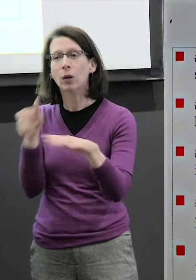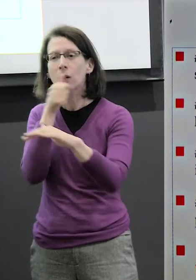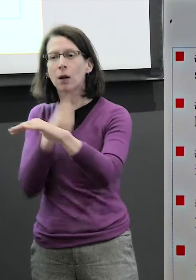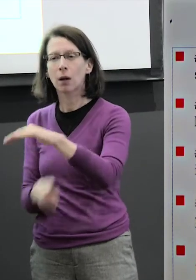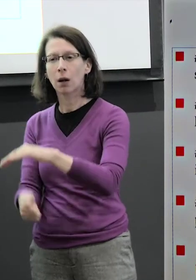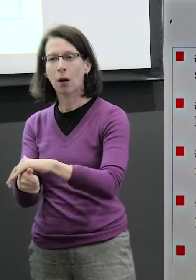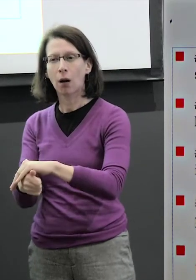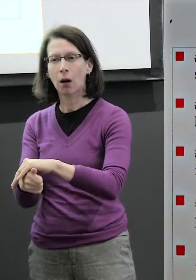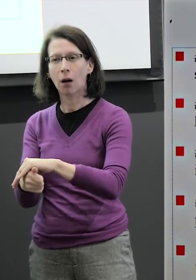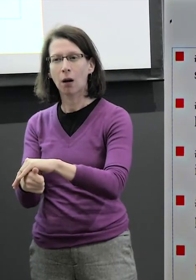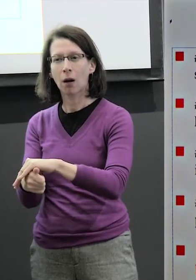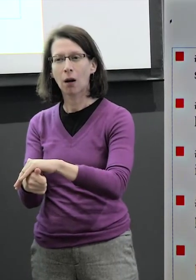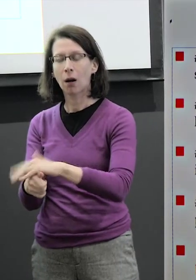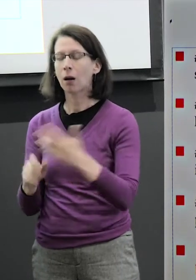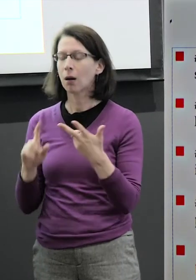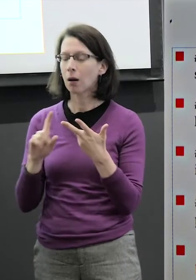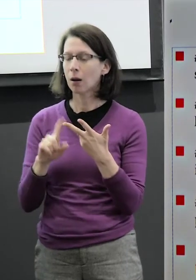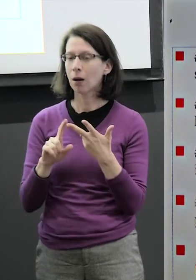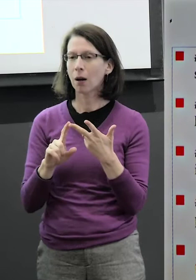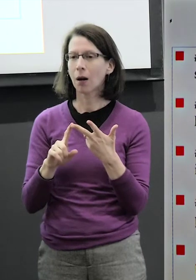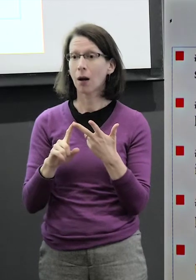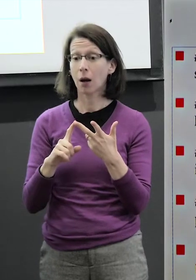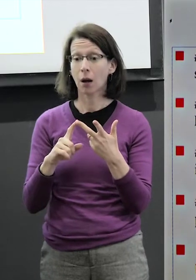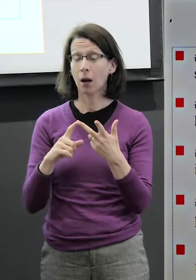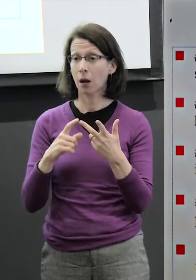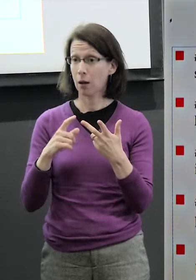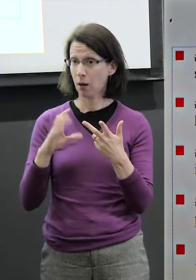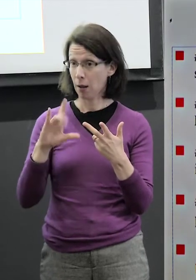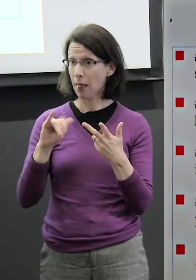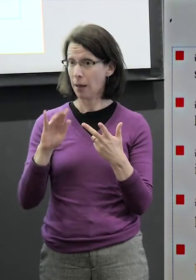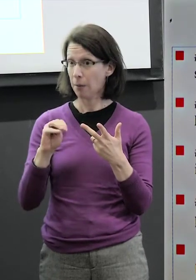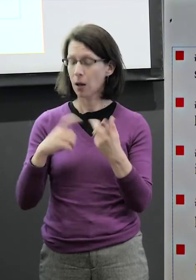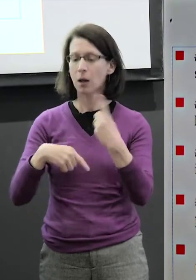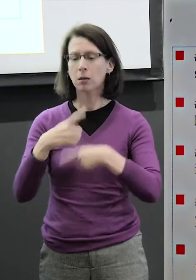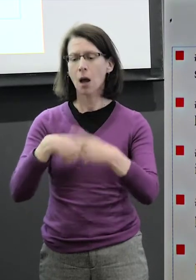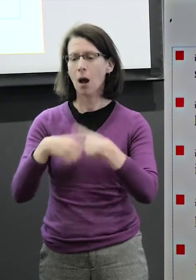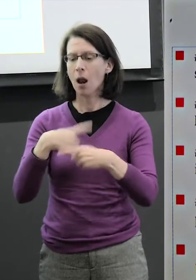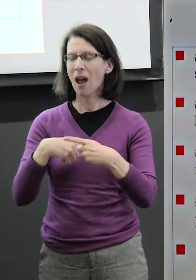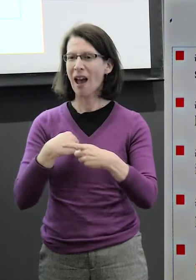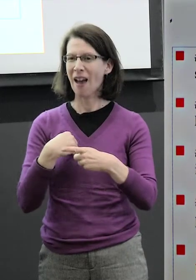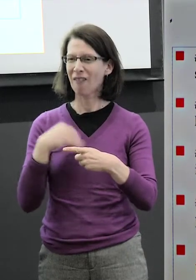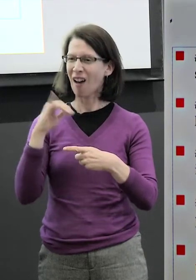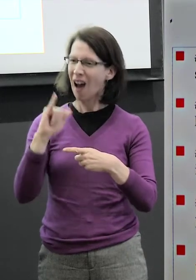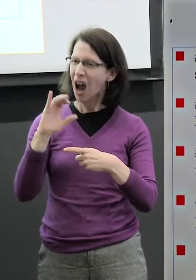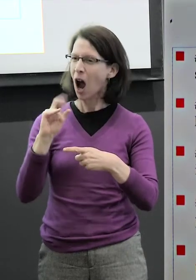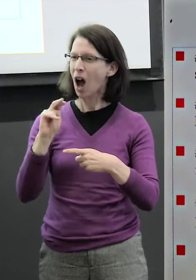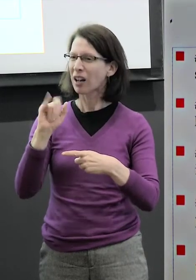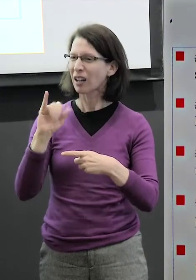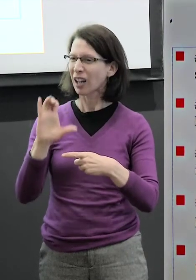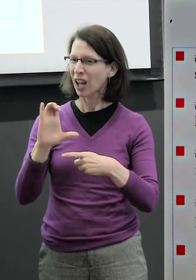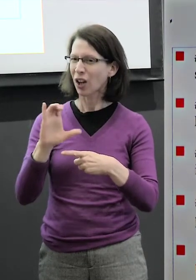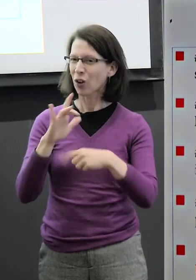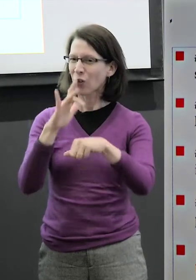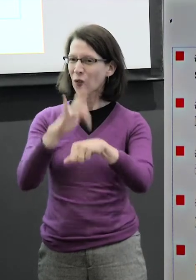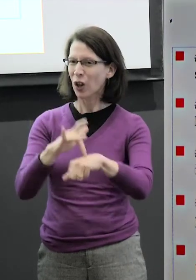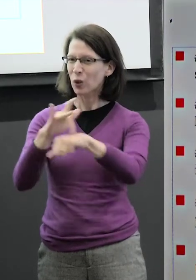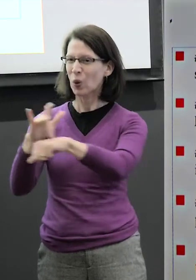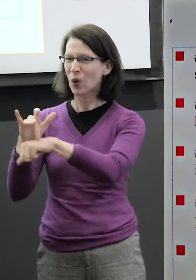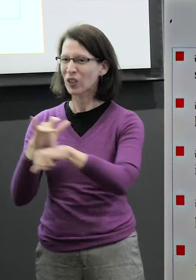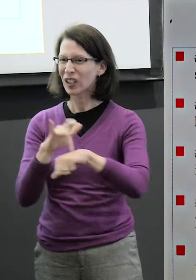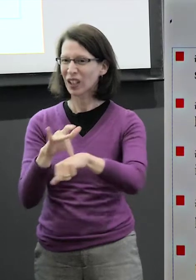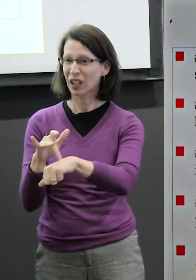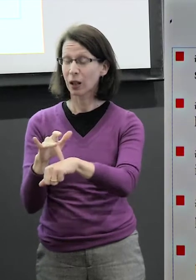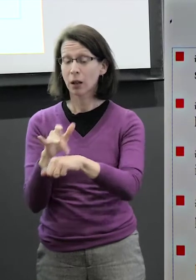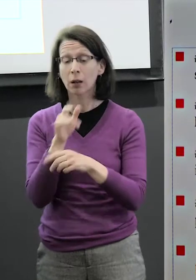The third claim is that sign also has iconic resources that are mostly absent